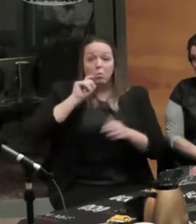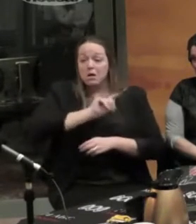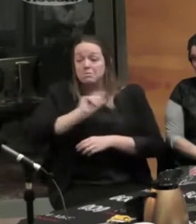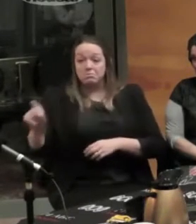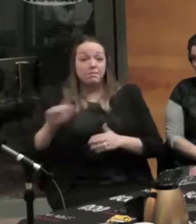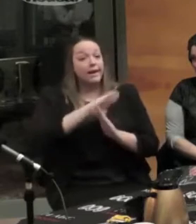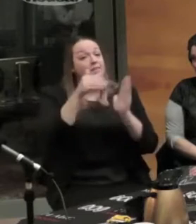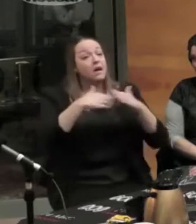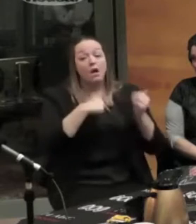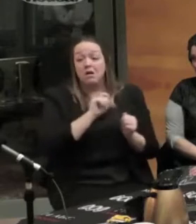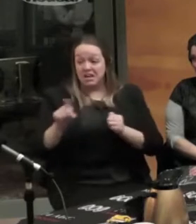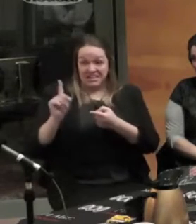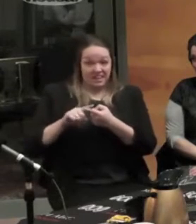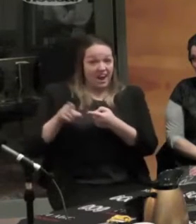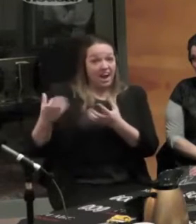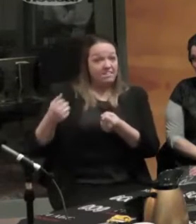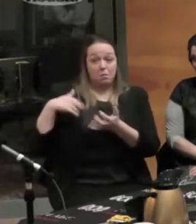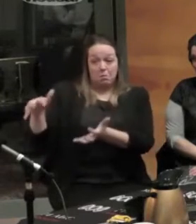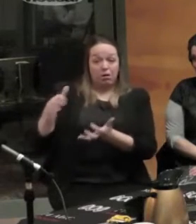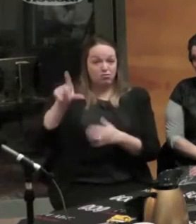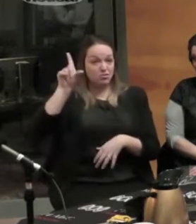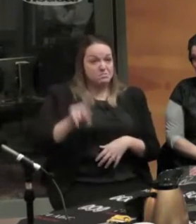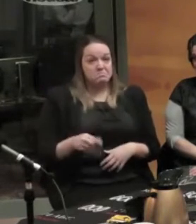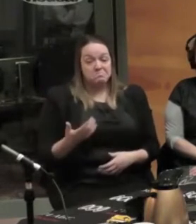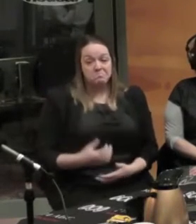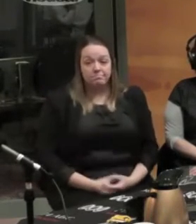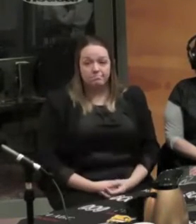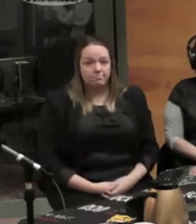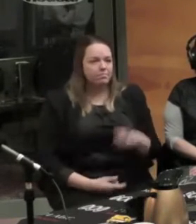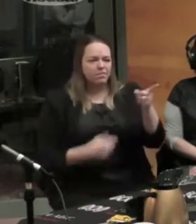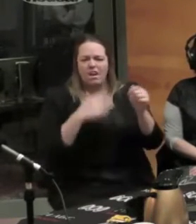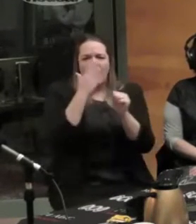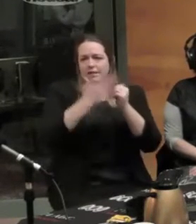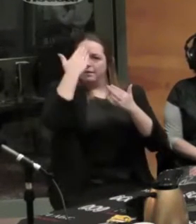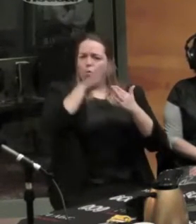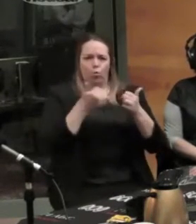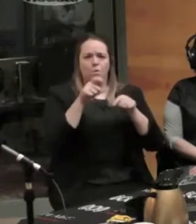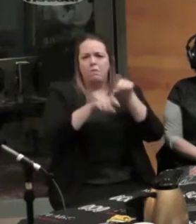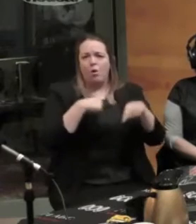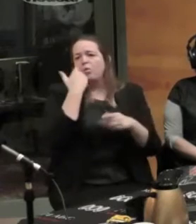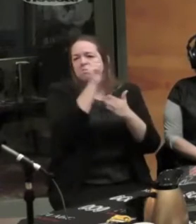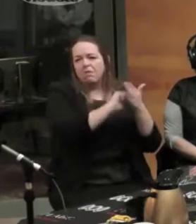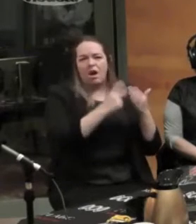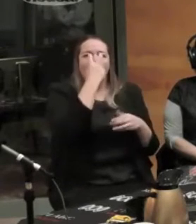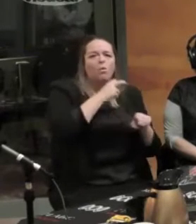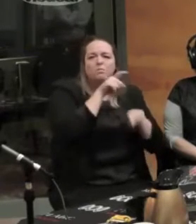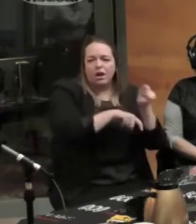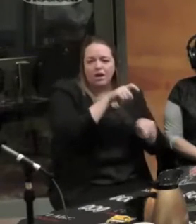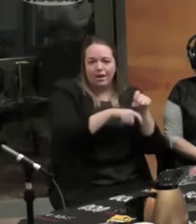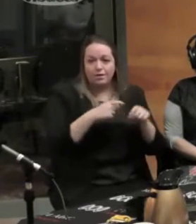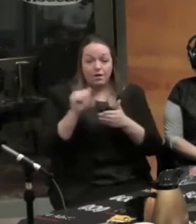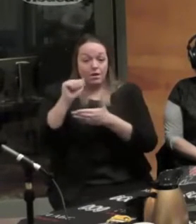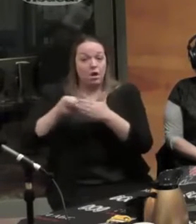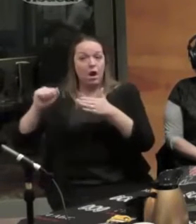I came back and got it really cheap. When you ride a good bike, because I've never ridden a good bike, I just ride those old ones, you realise that it's actually